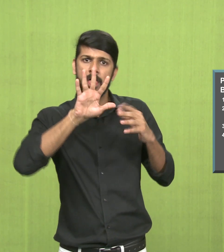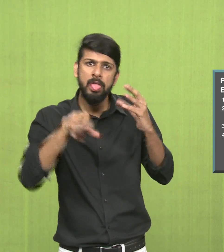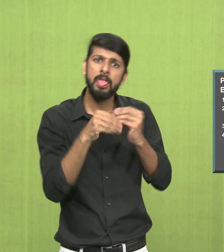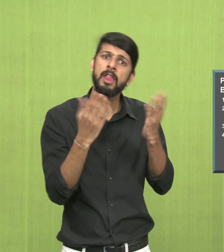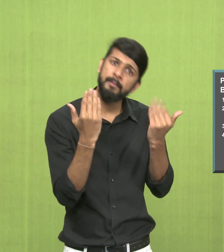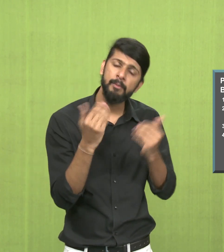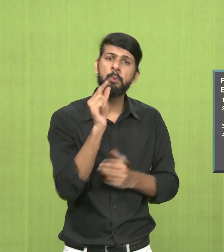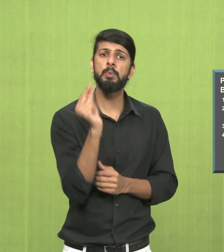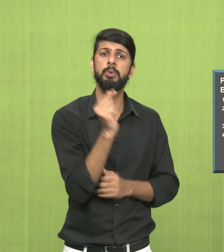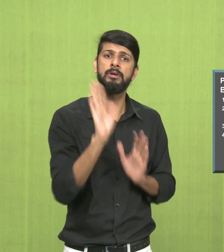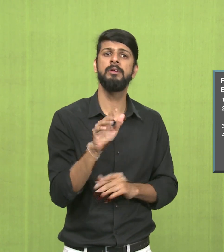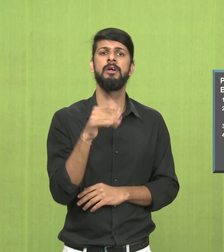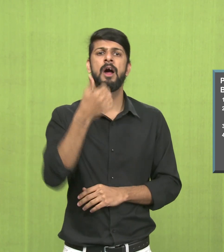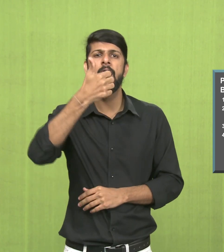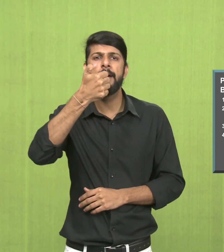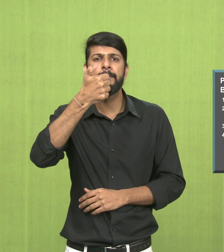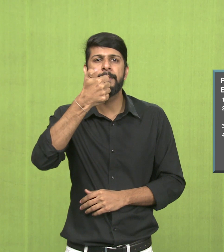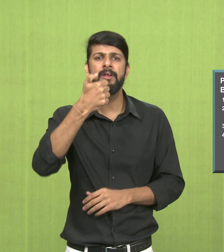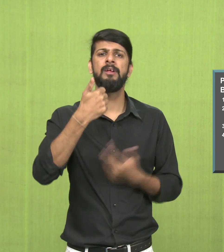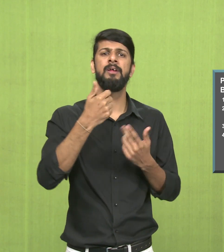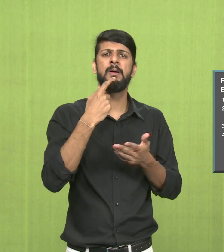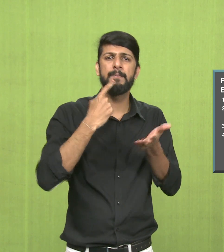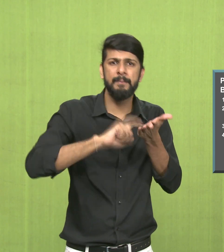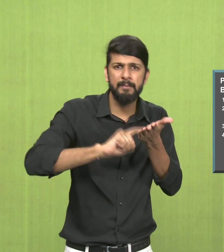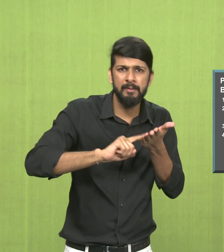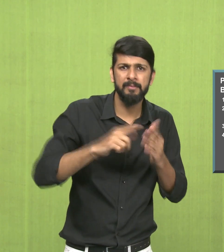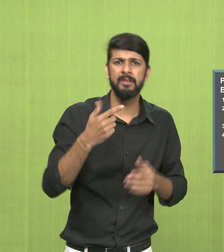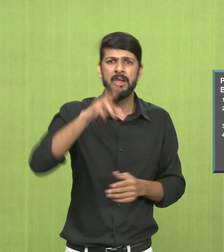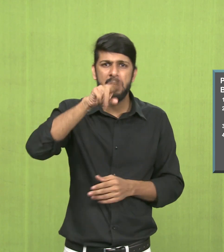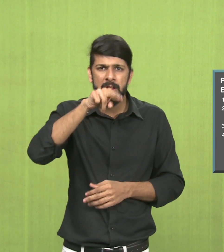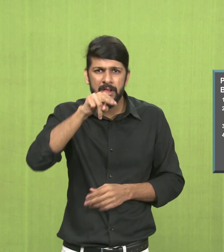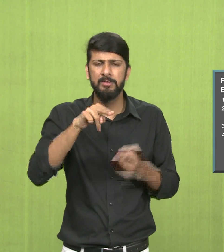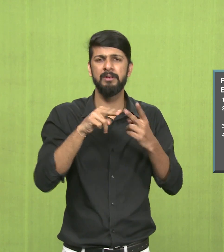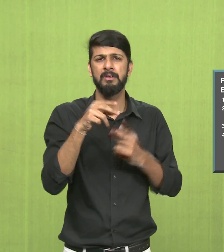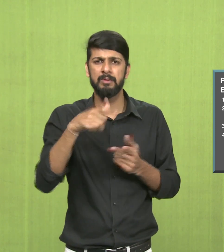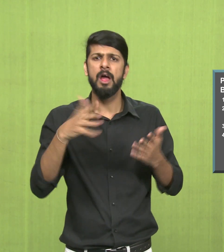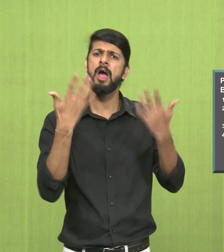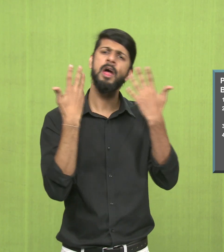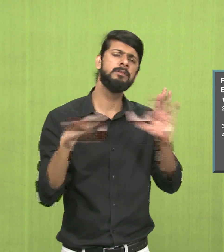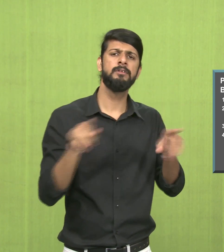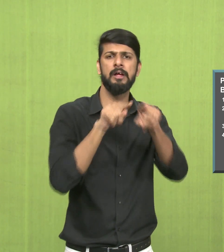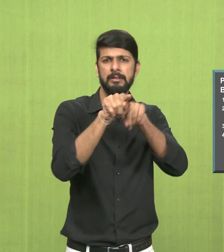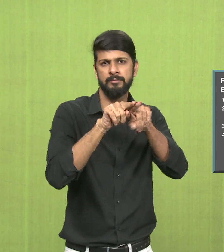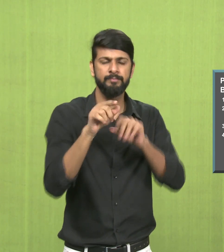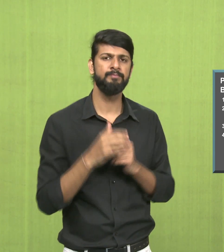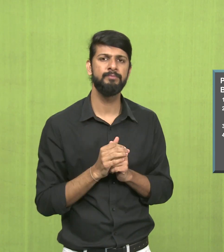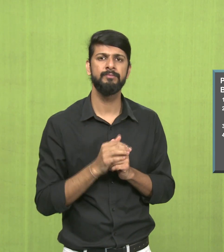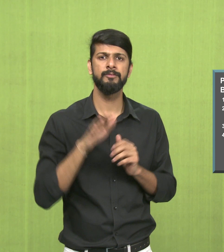After the basic impression is made, you can use pen, pencil or brush to